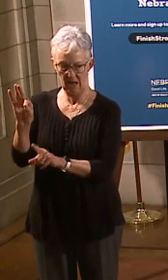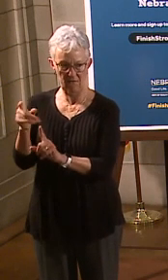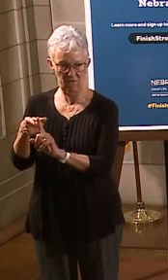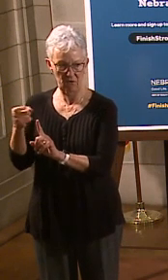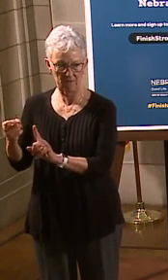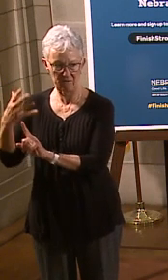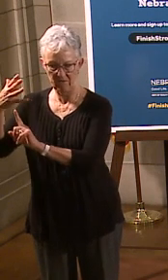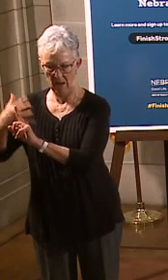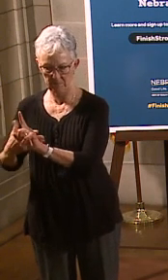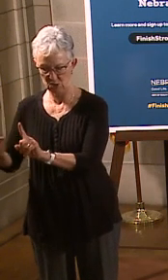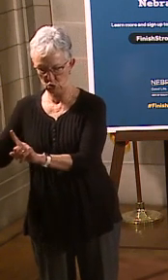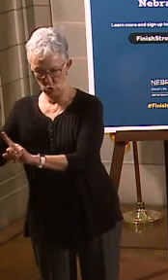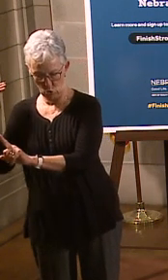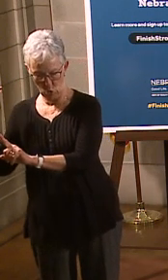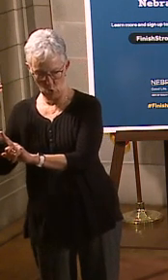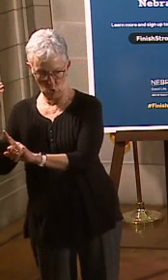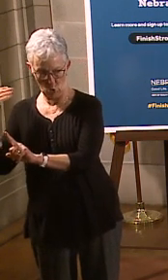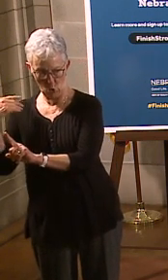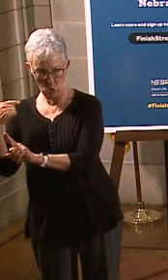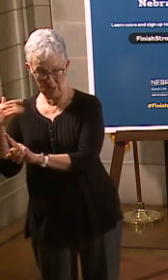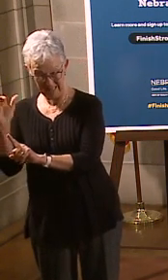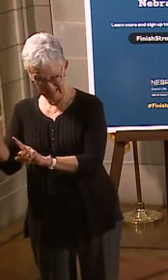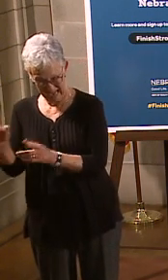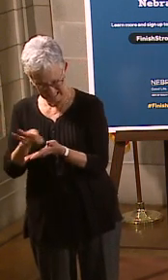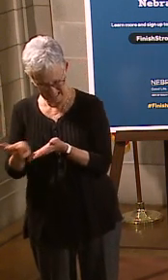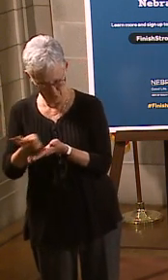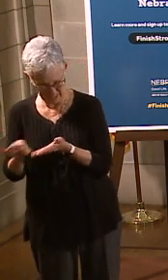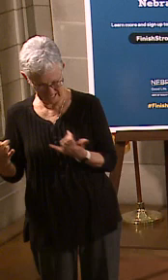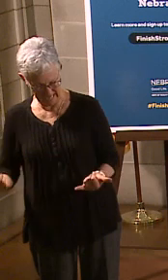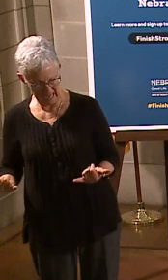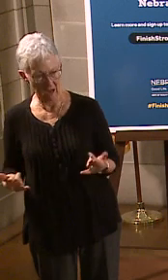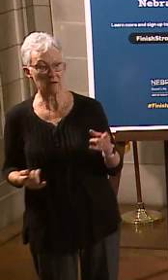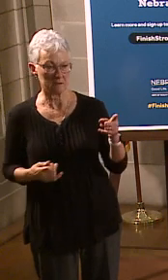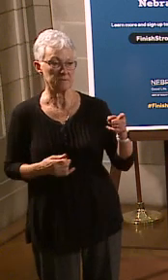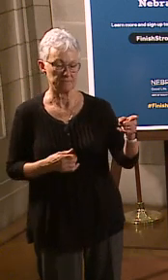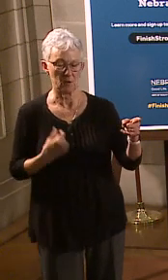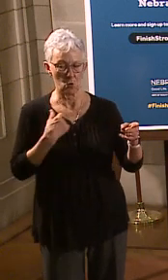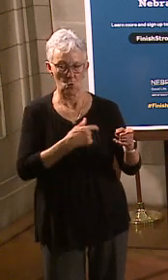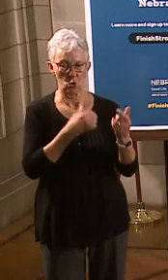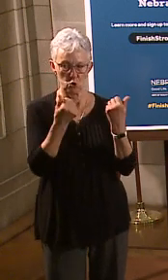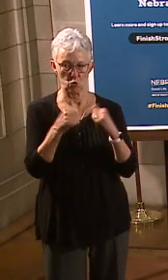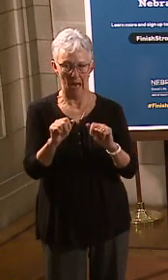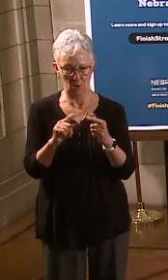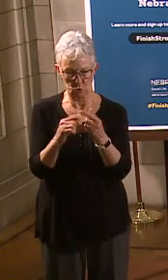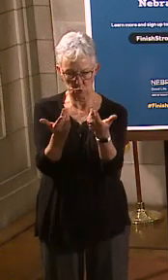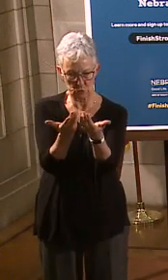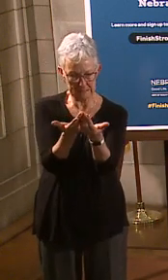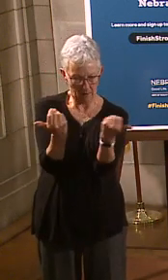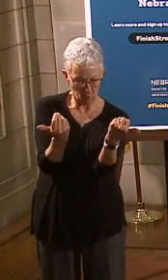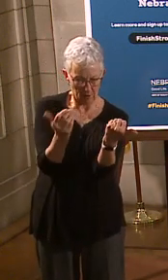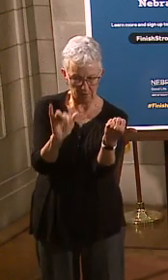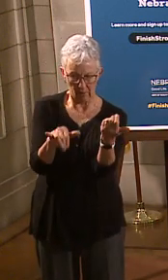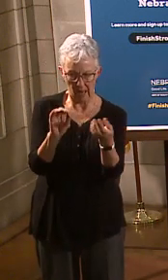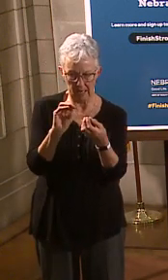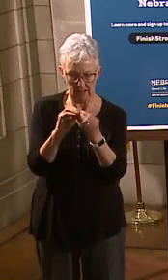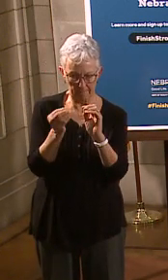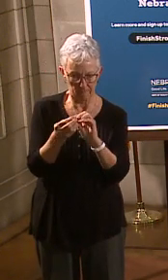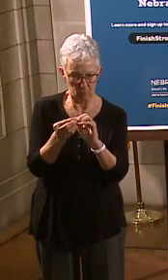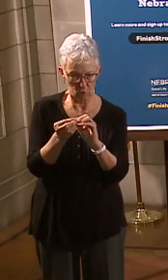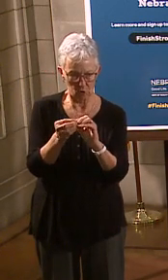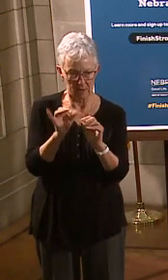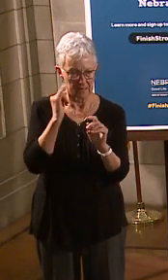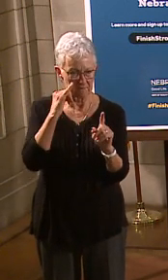getting, we're trying. So yeah, that's part of what we're working on right now as we bring these codes on to see if that's actually being counted currently or if that would just be updated